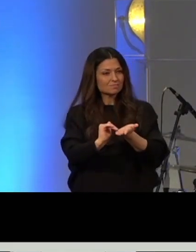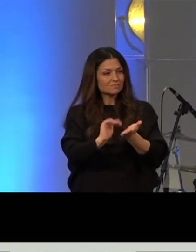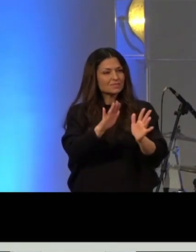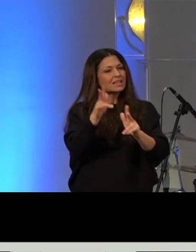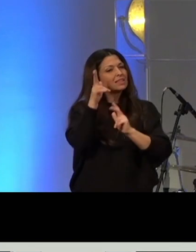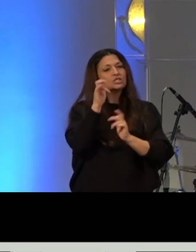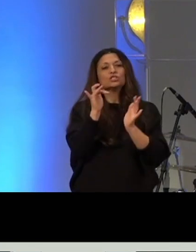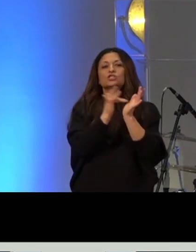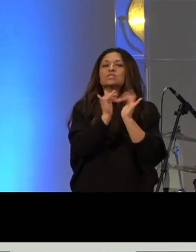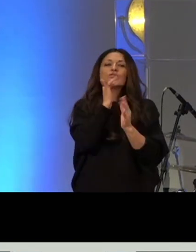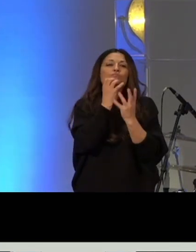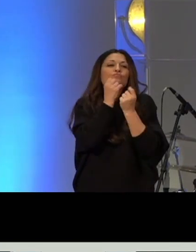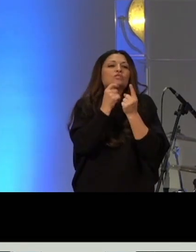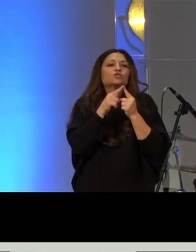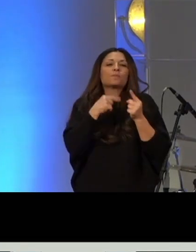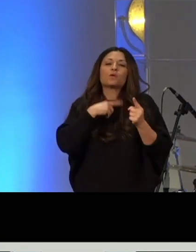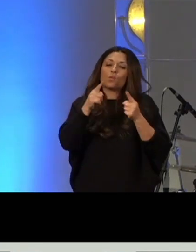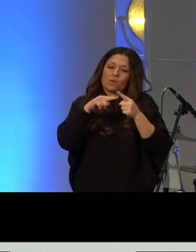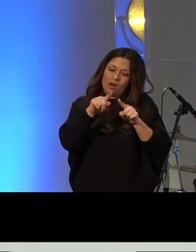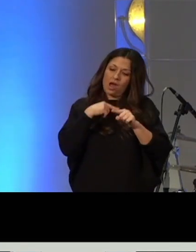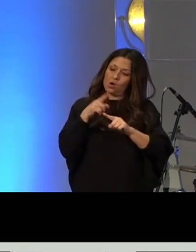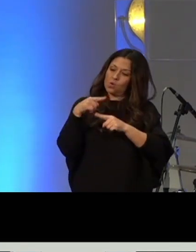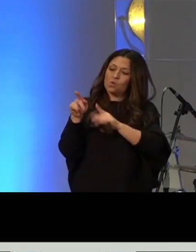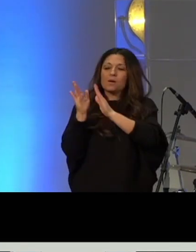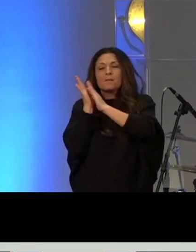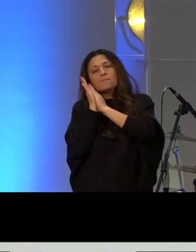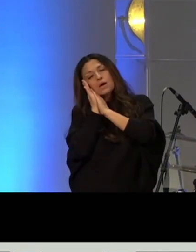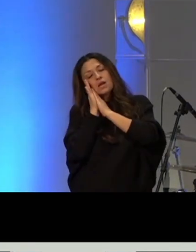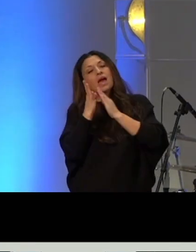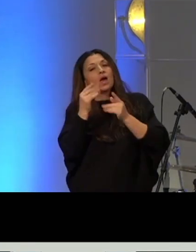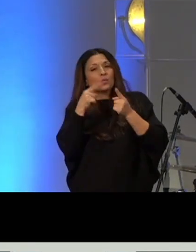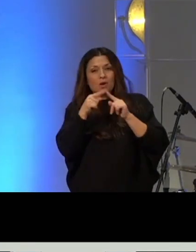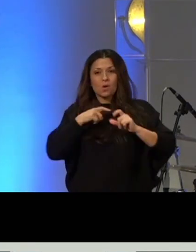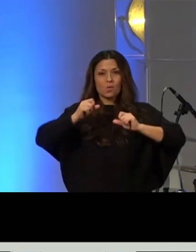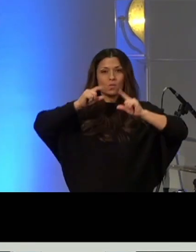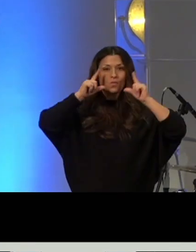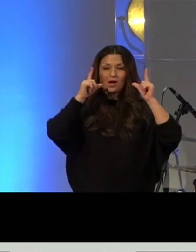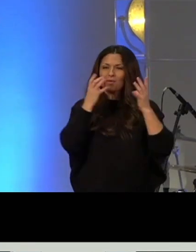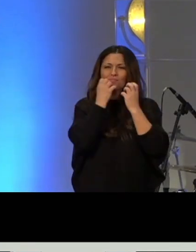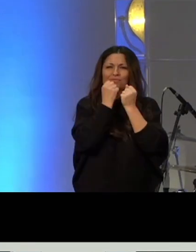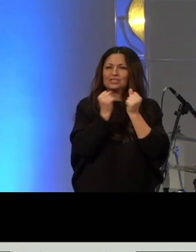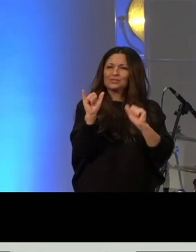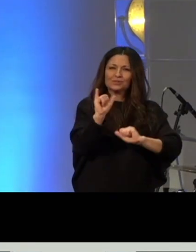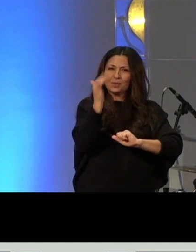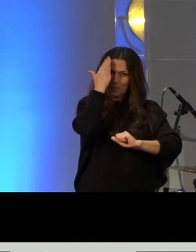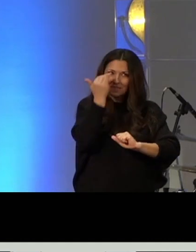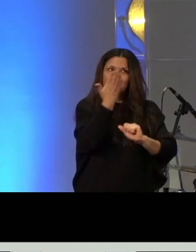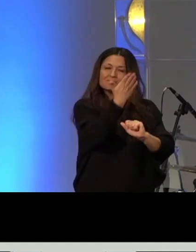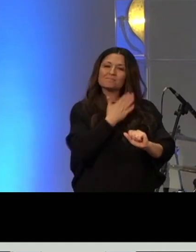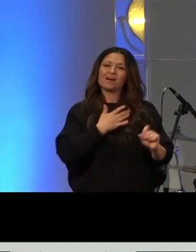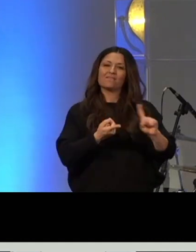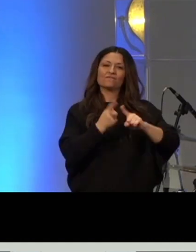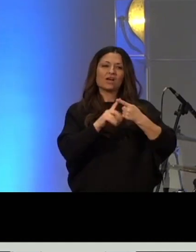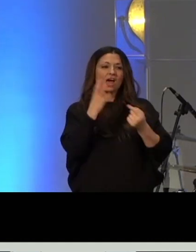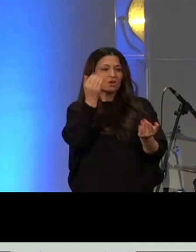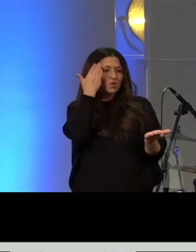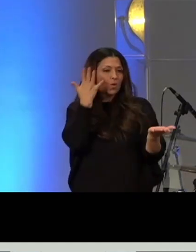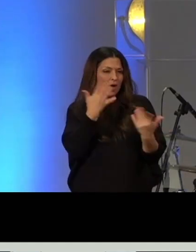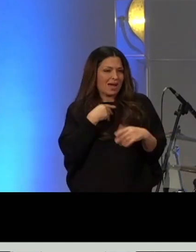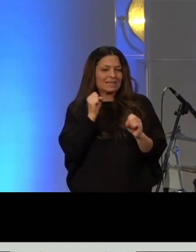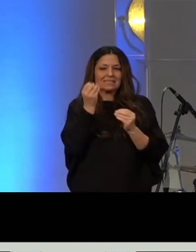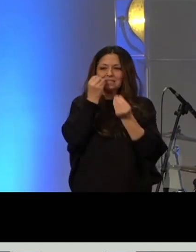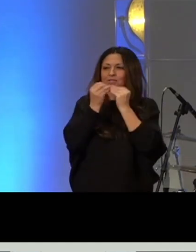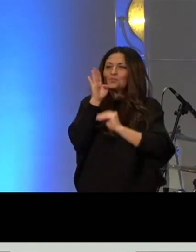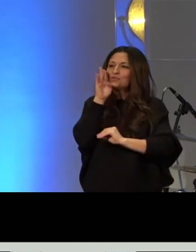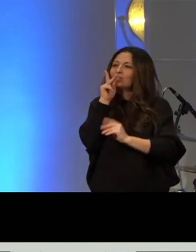is precious to me when I go to bed, but when I wake up in the morning, Jesus is precious too because he's a friend. And you know what? I get to have breakfast with him